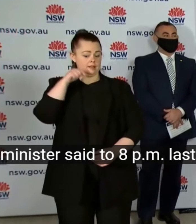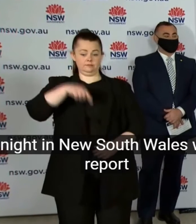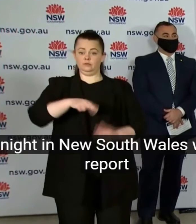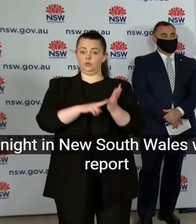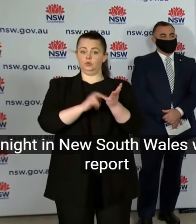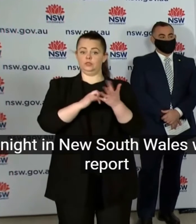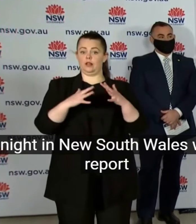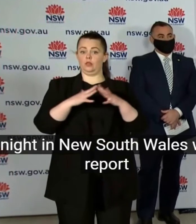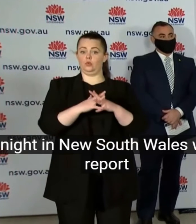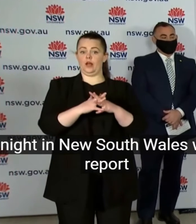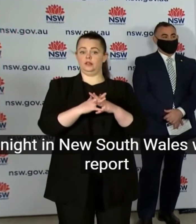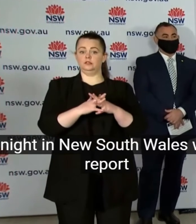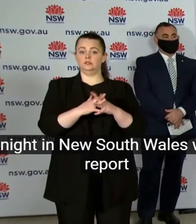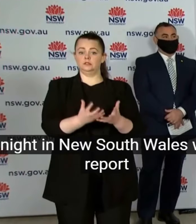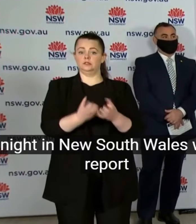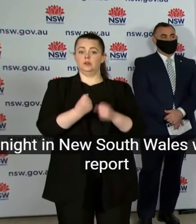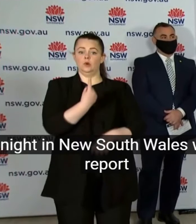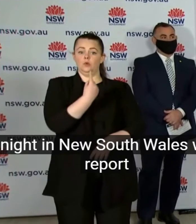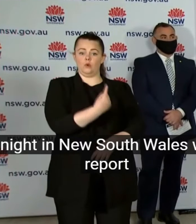South Wales, we report